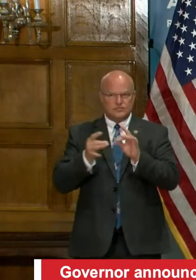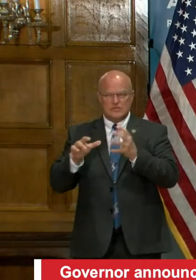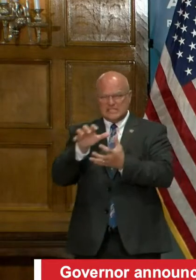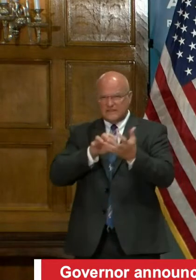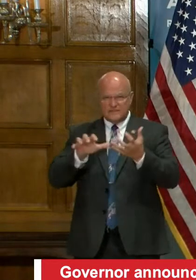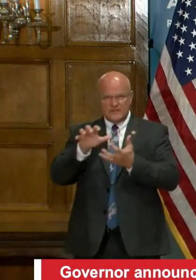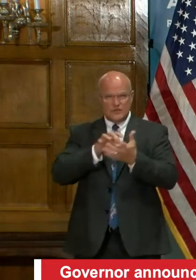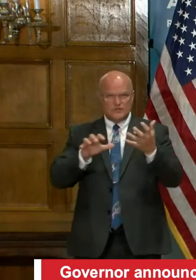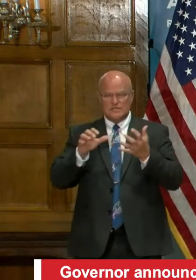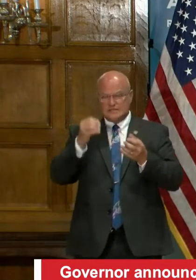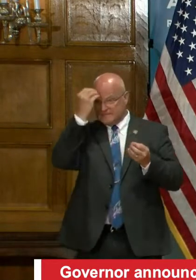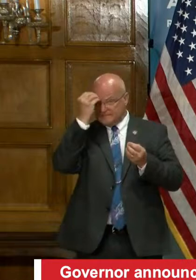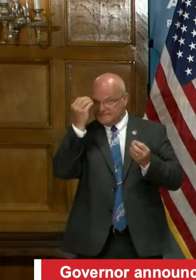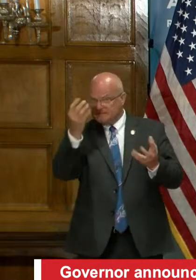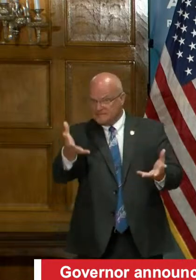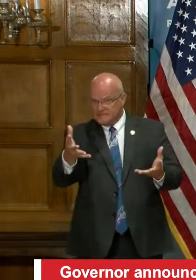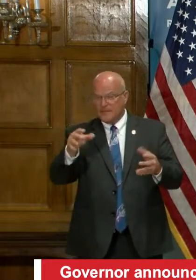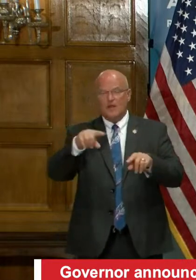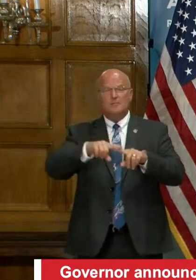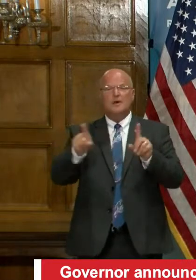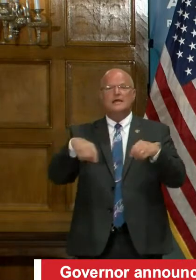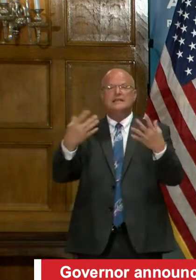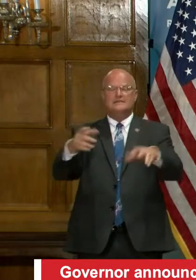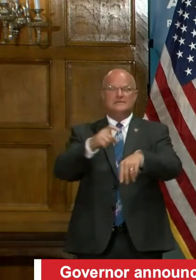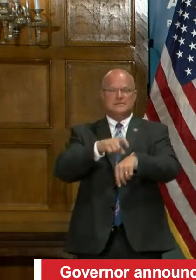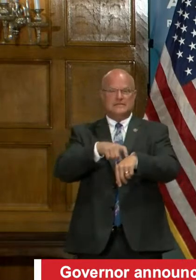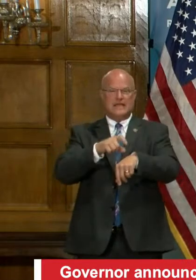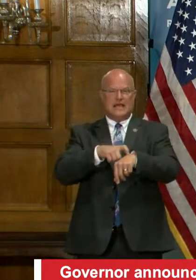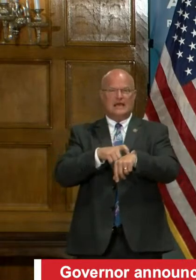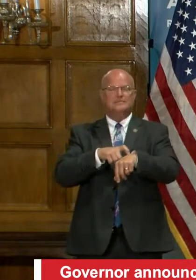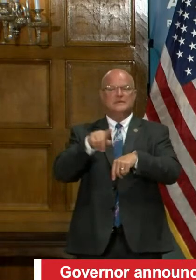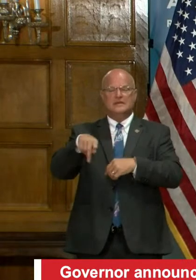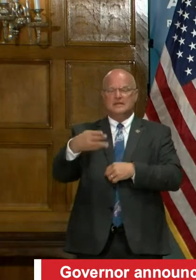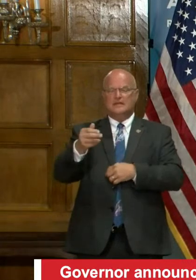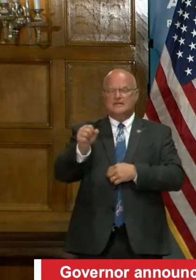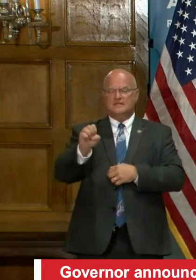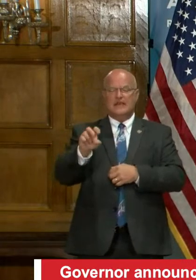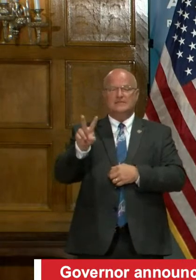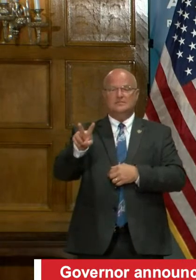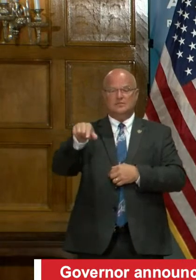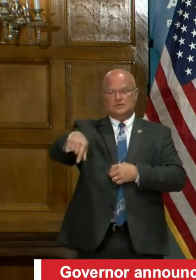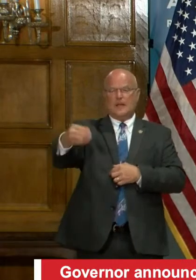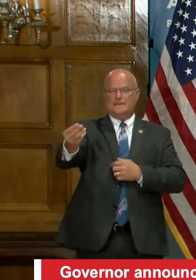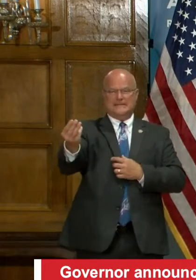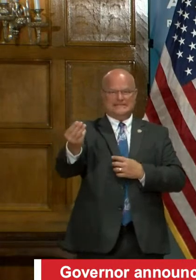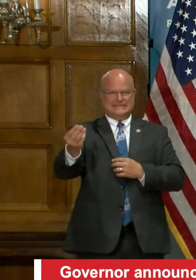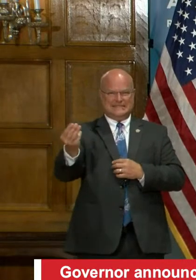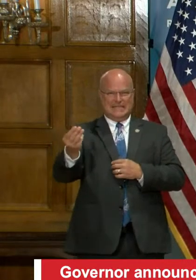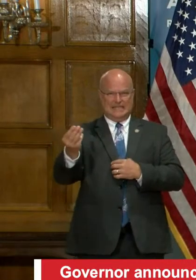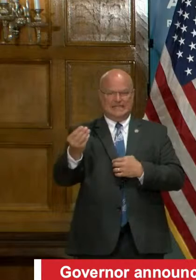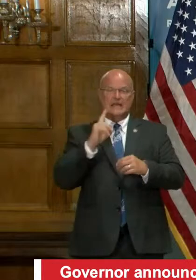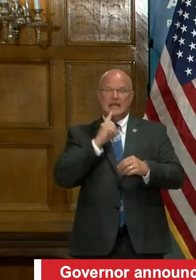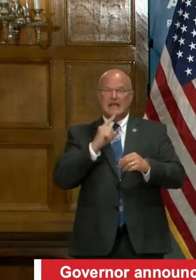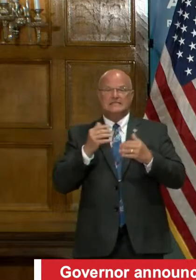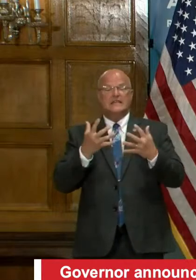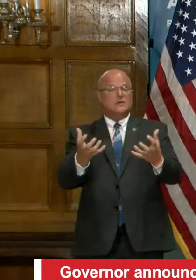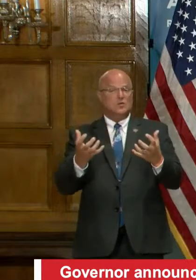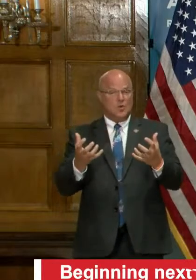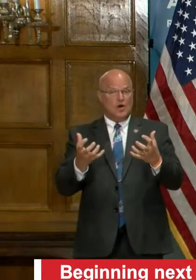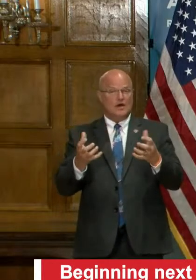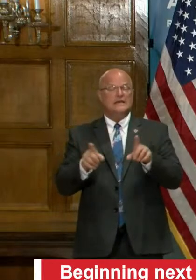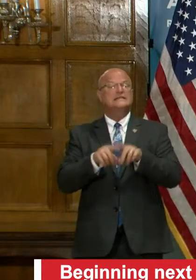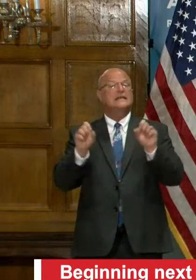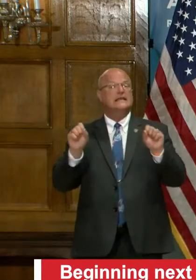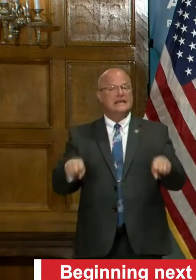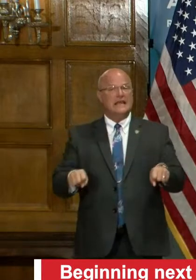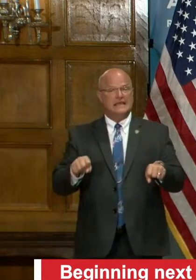of head notice on this, that they have some advance notice on this as they prepare to go, as they wish or as